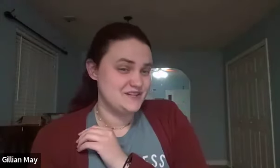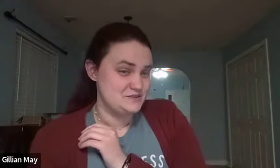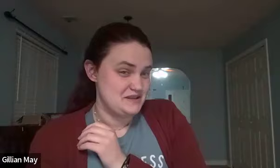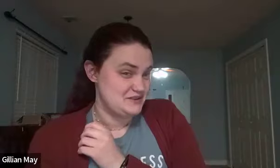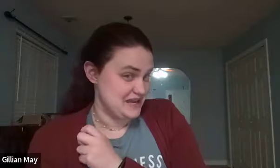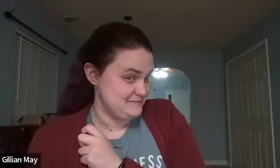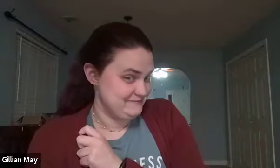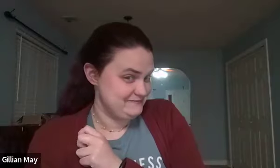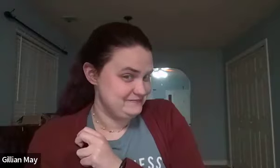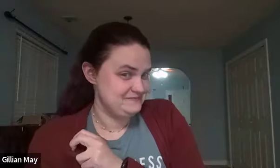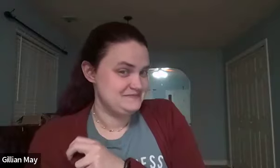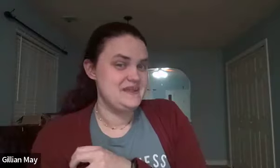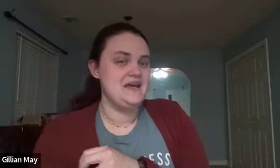finger spelling their name.